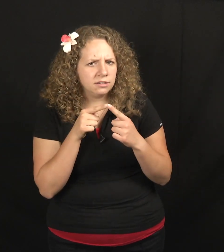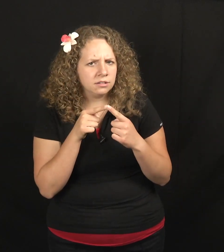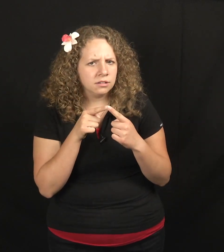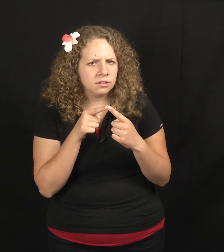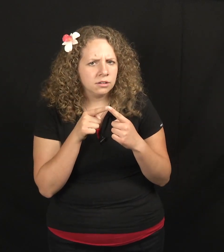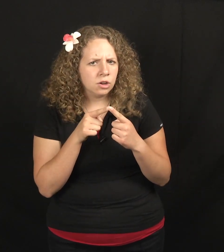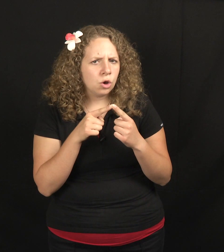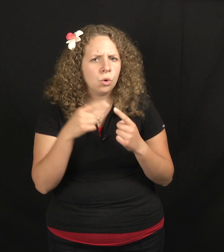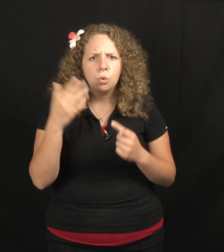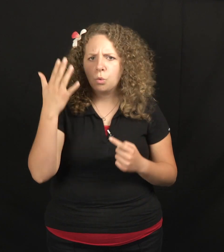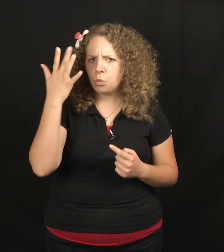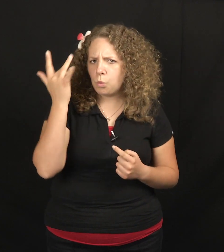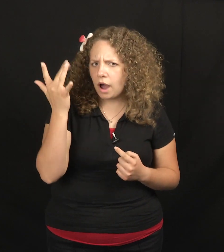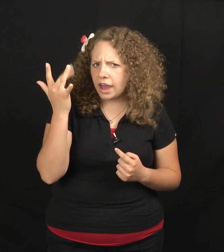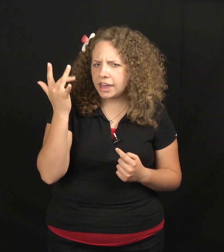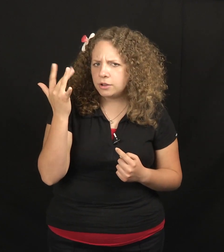when, why,